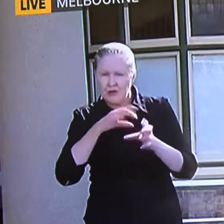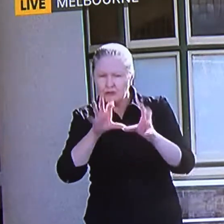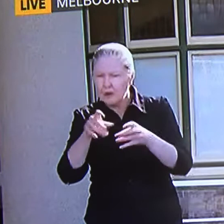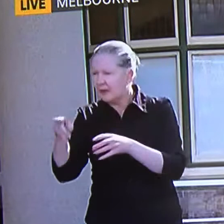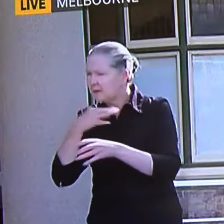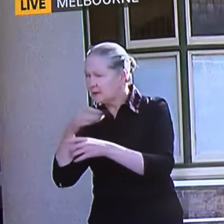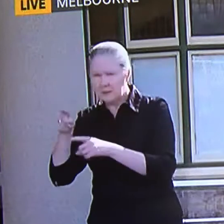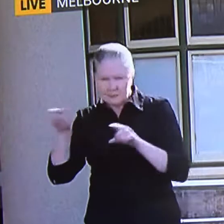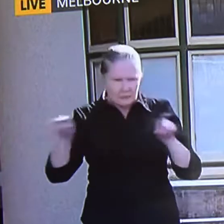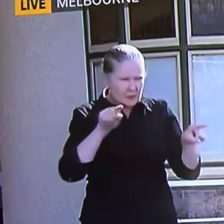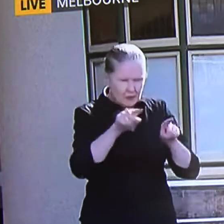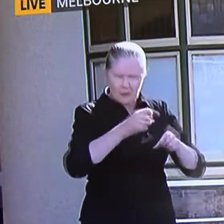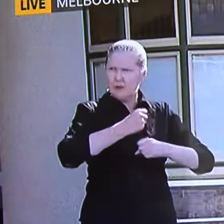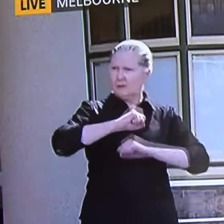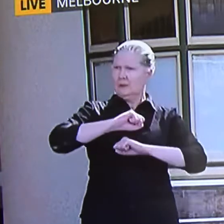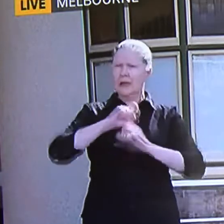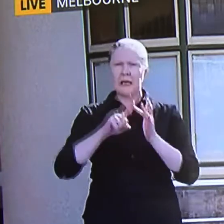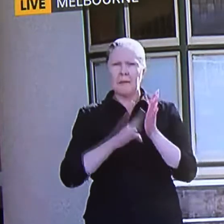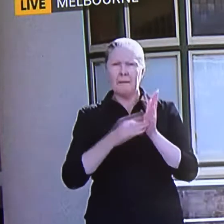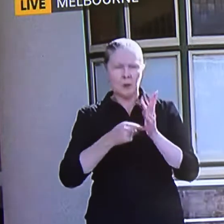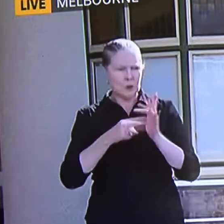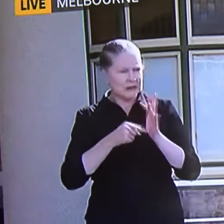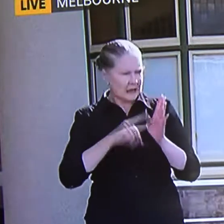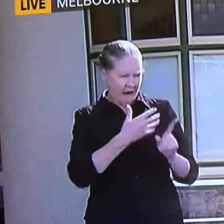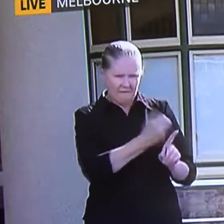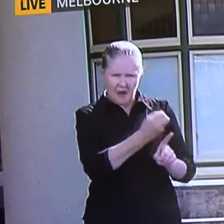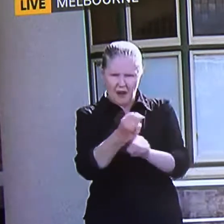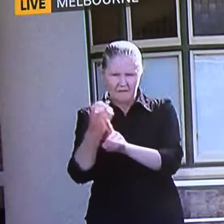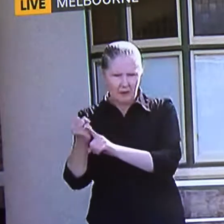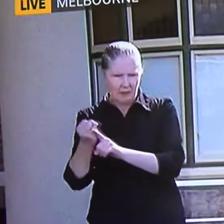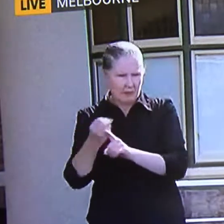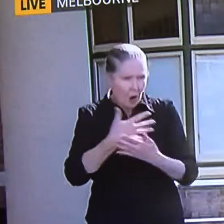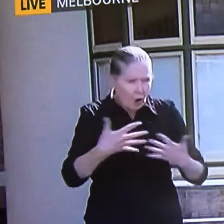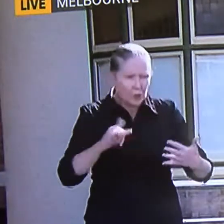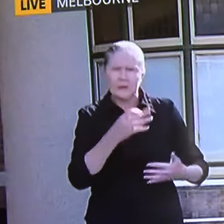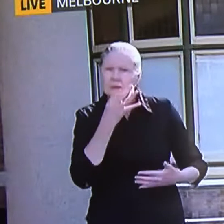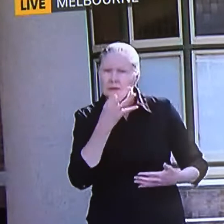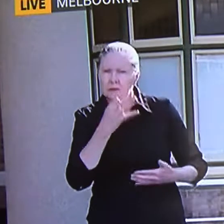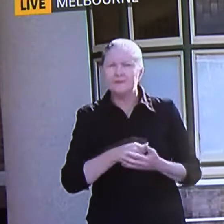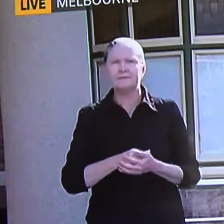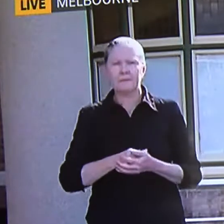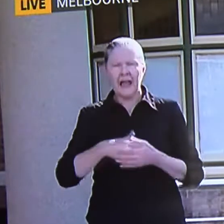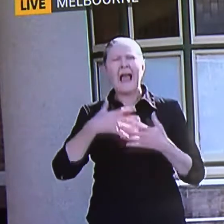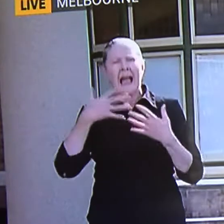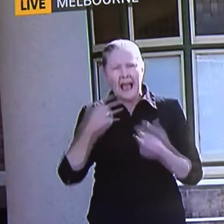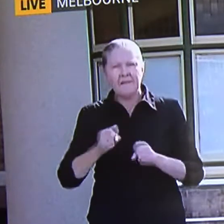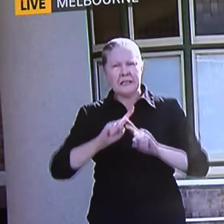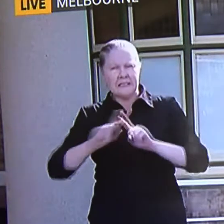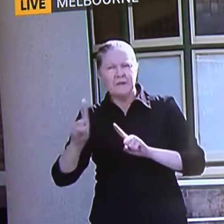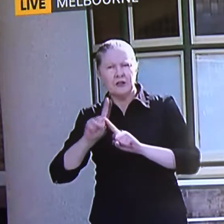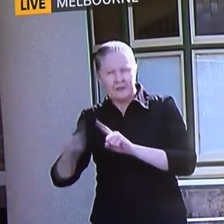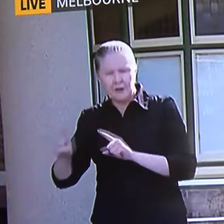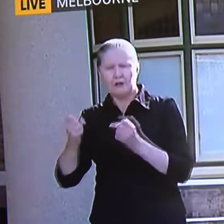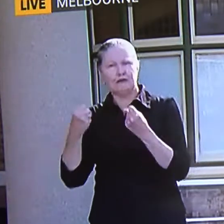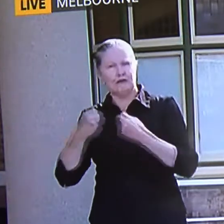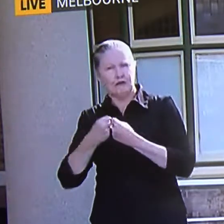common immunity is. And the second project looks at antiviral and immune modulating drugs for people